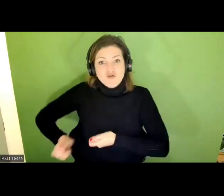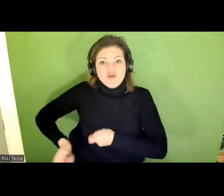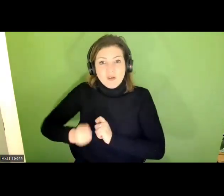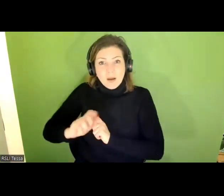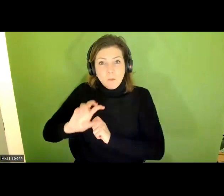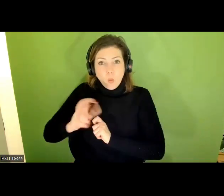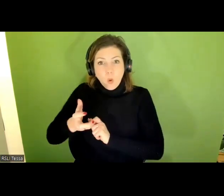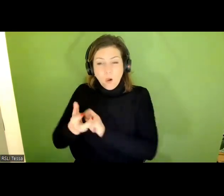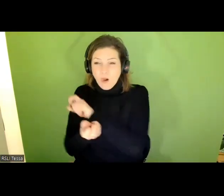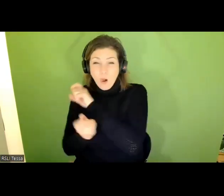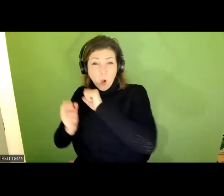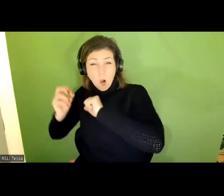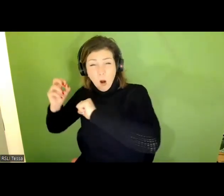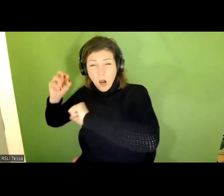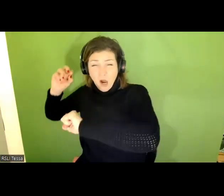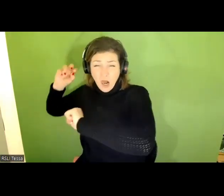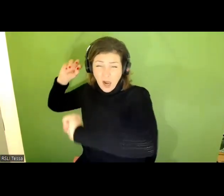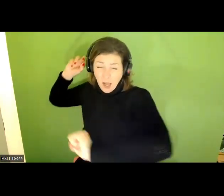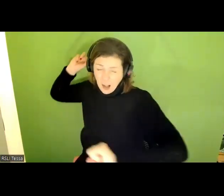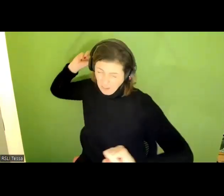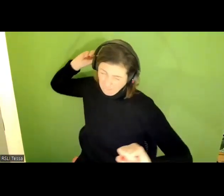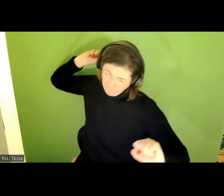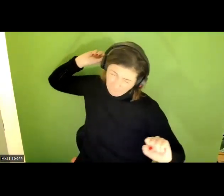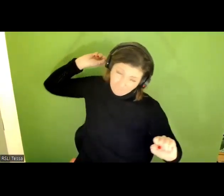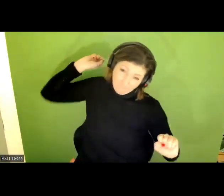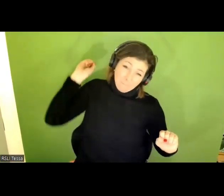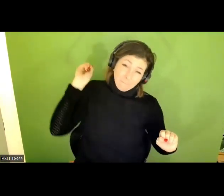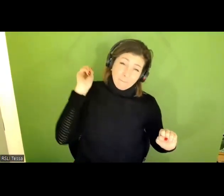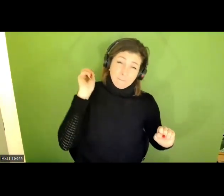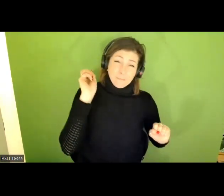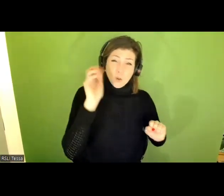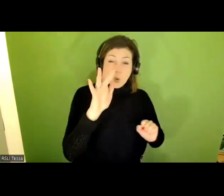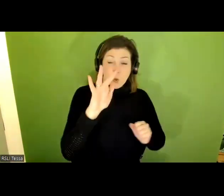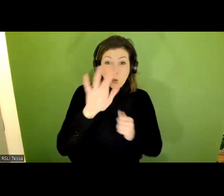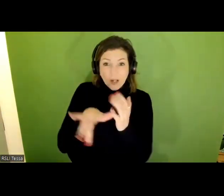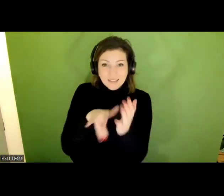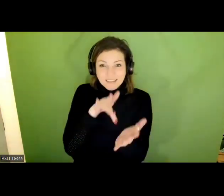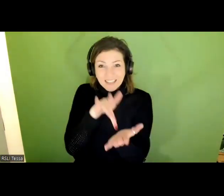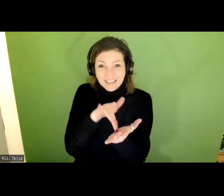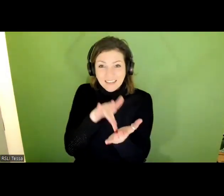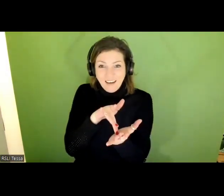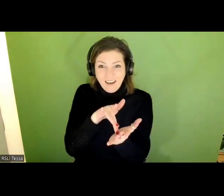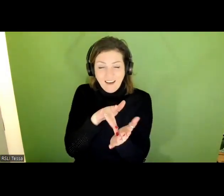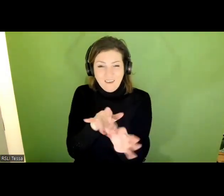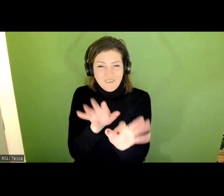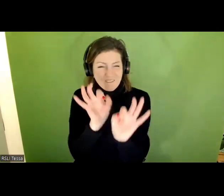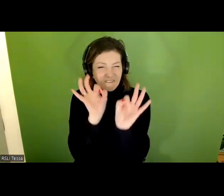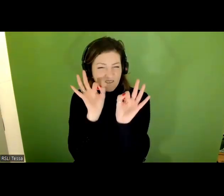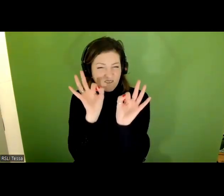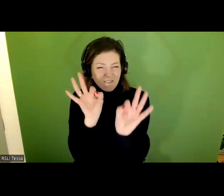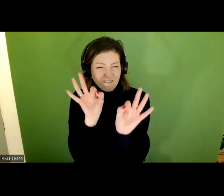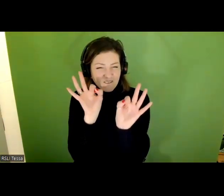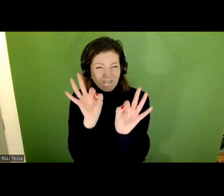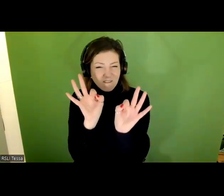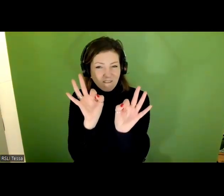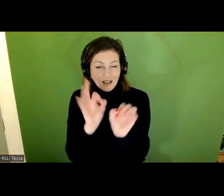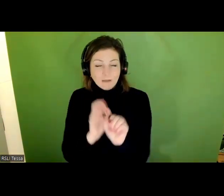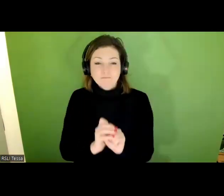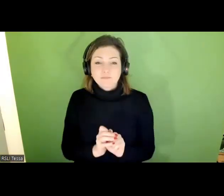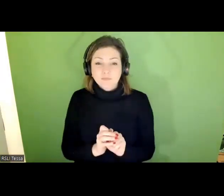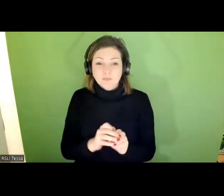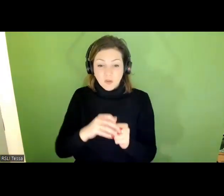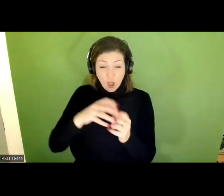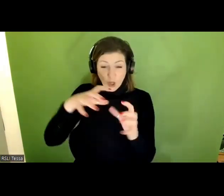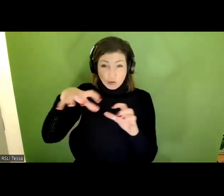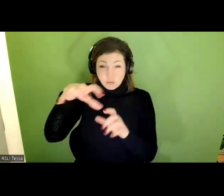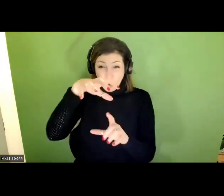an overarm throw and hitting the drone dead in the center with all the force he had. Bullseye. The drone spiraled